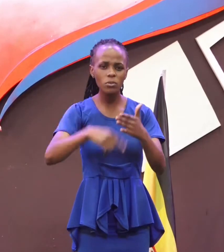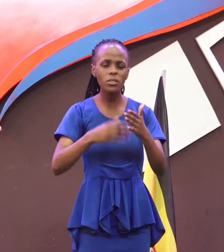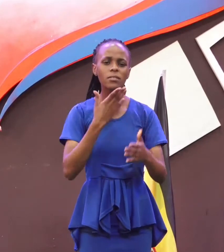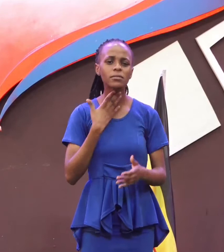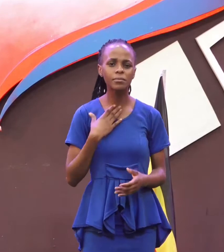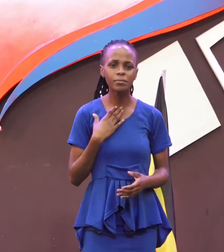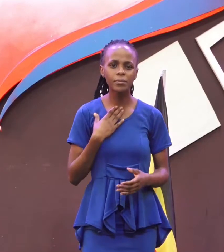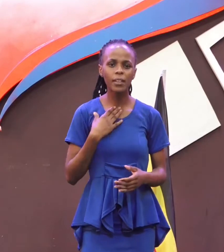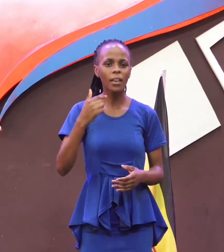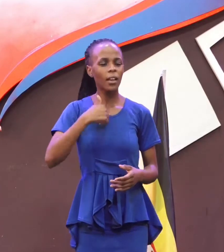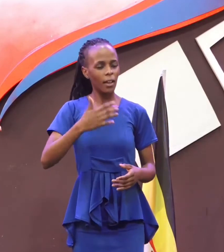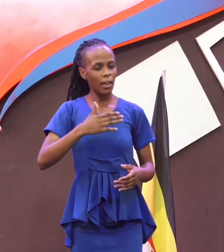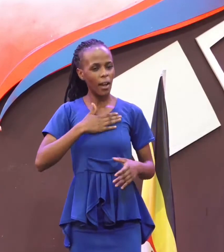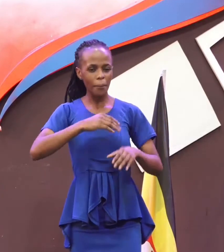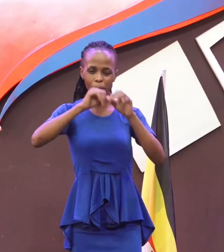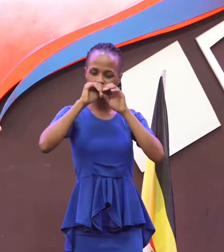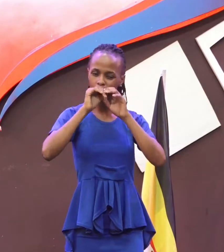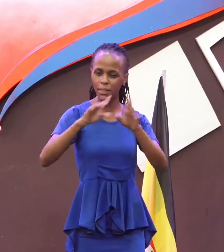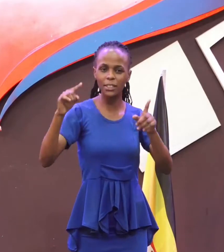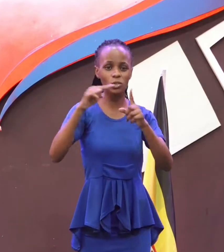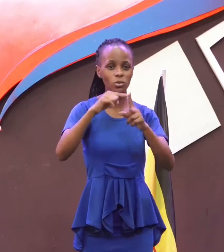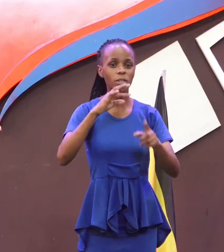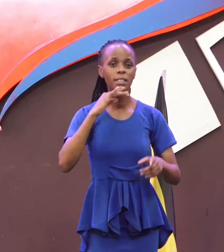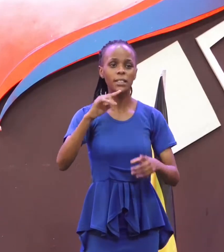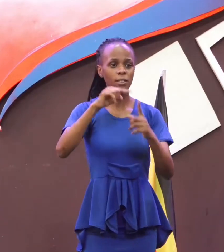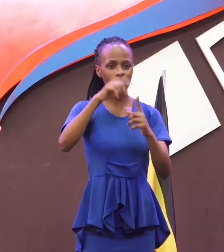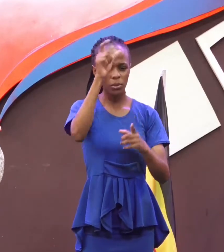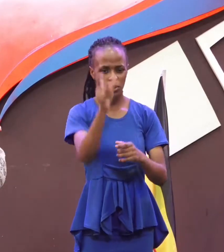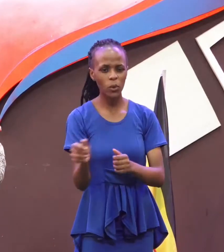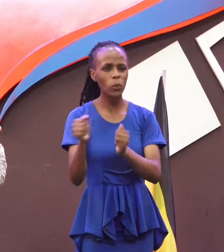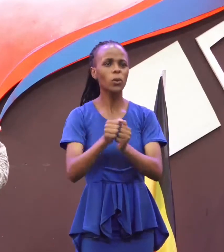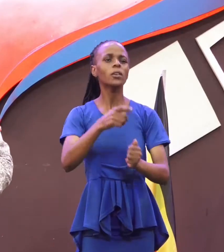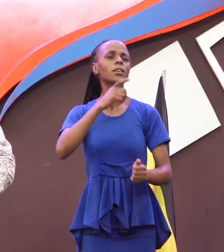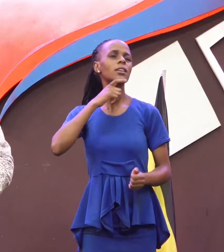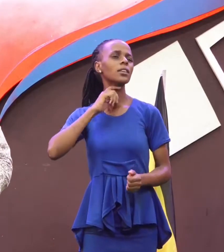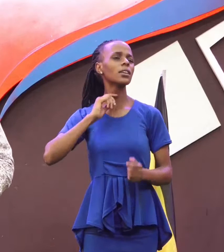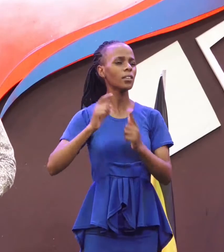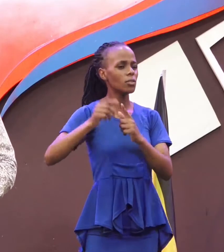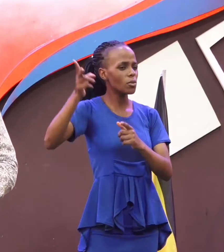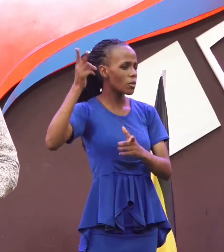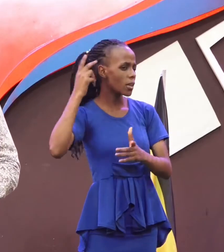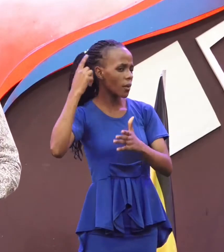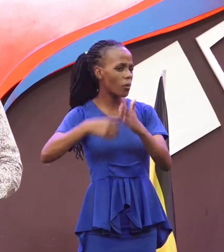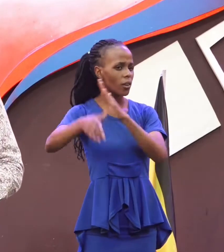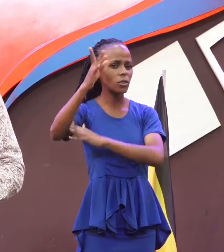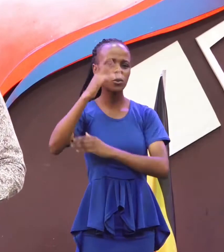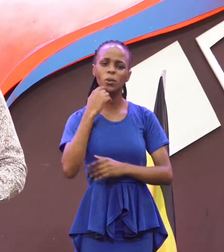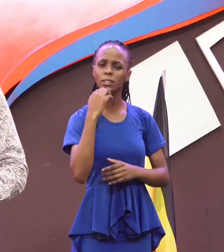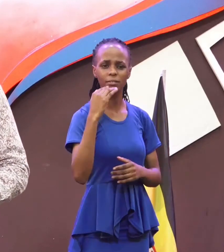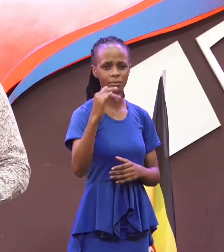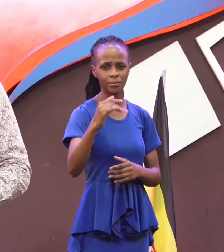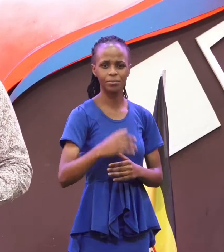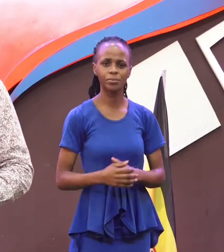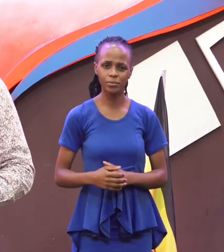who knows what they want. Bere dum kusoka ogera n'omuntu alina ennyonta y'okuwulira Katonda kyamugamba. I'm given an opportunity to speak to a person who has a thirst